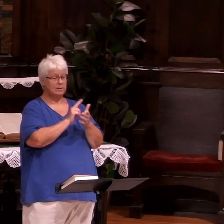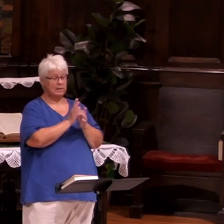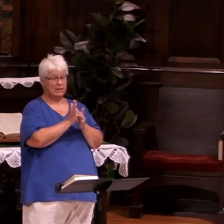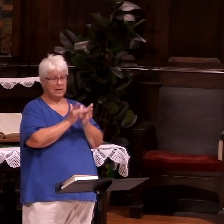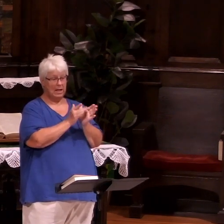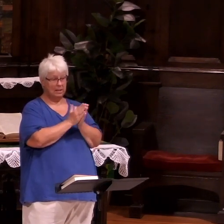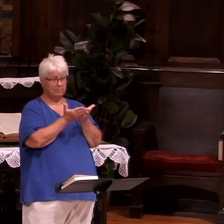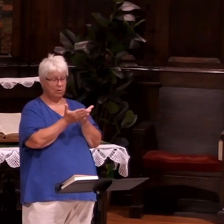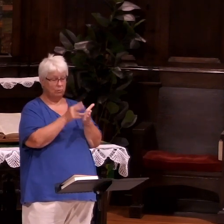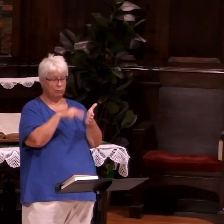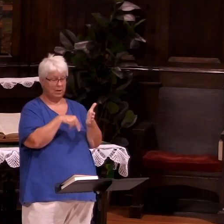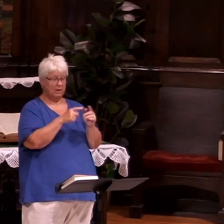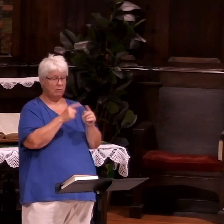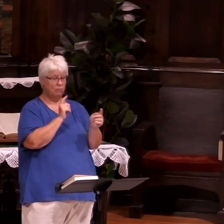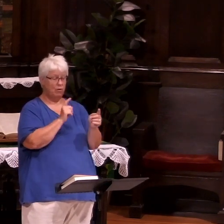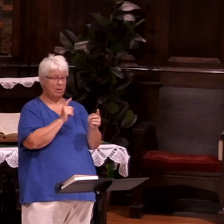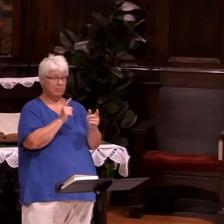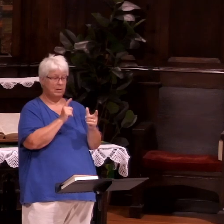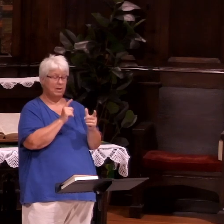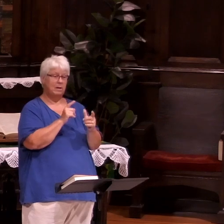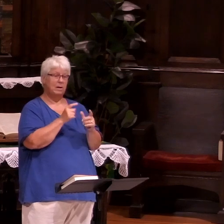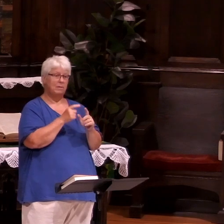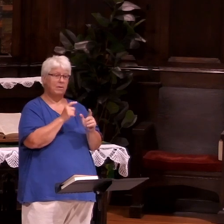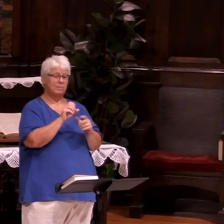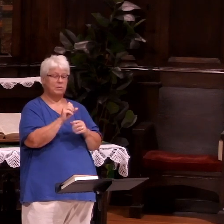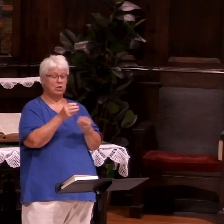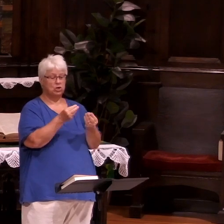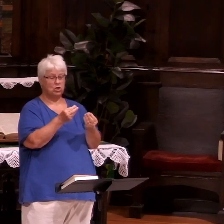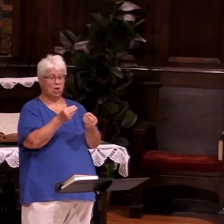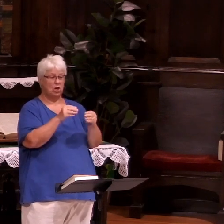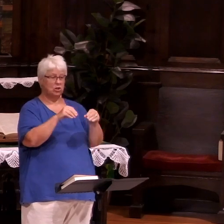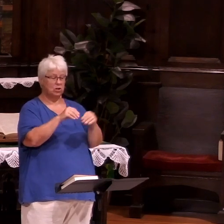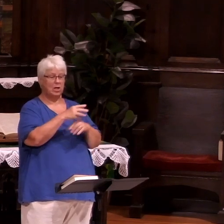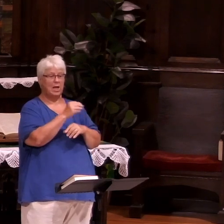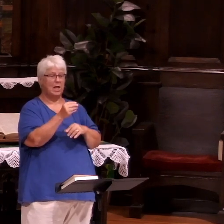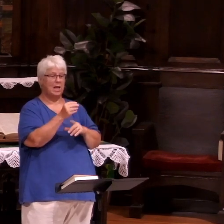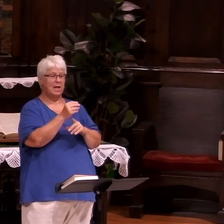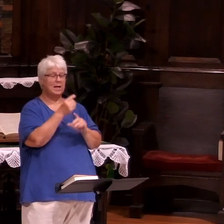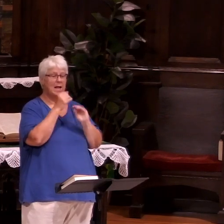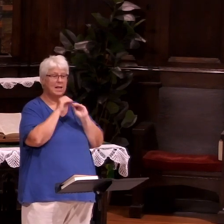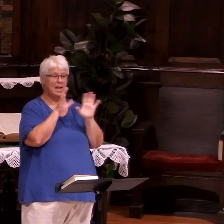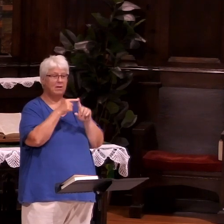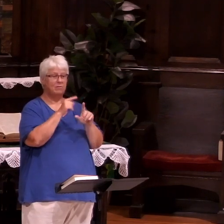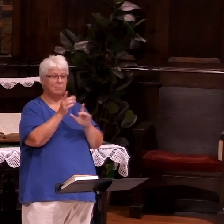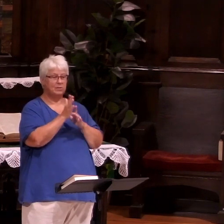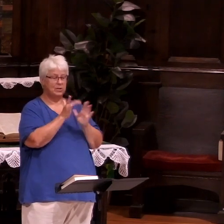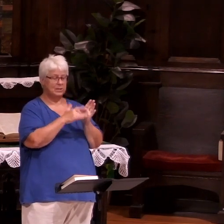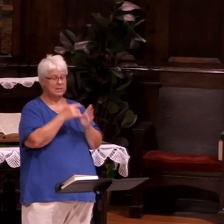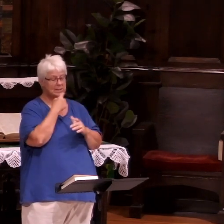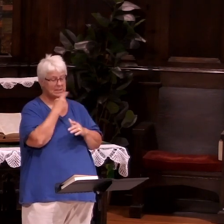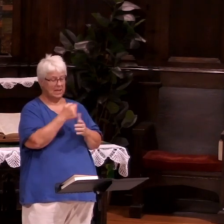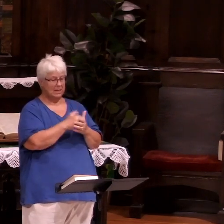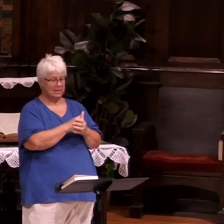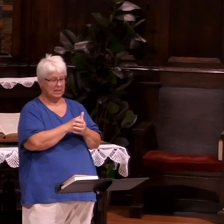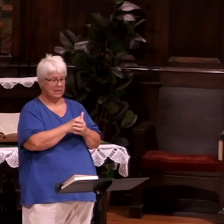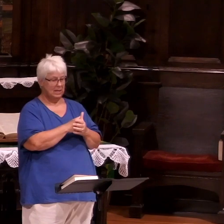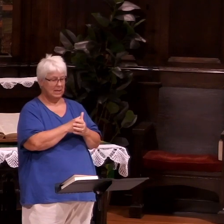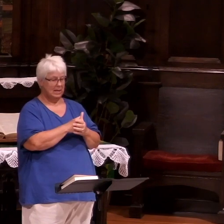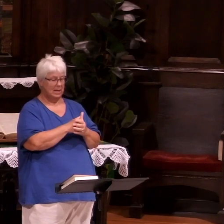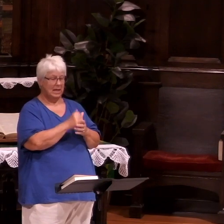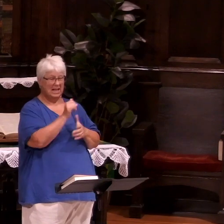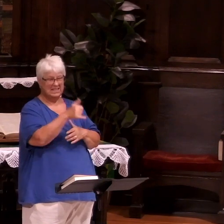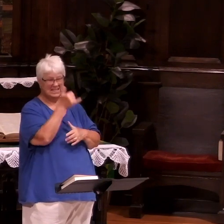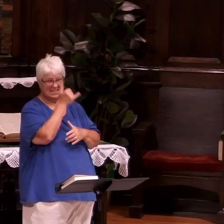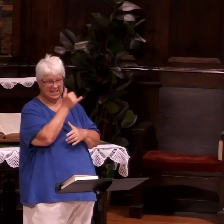reading is from the infamous salt and light speech by Jesus, who tells us that it is so